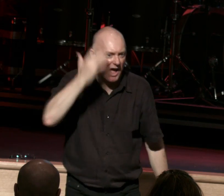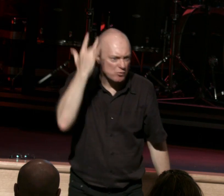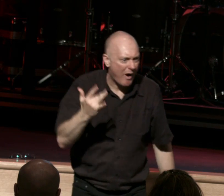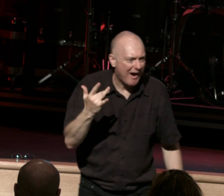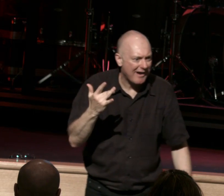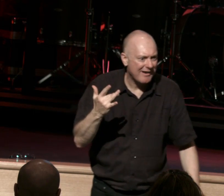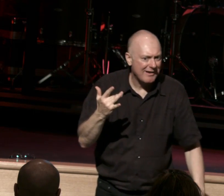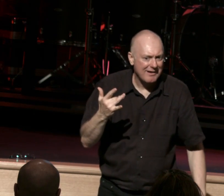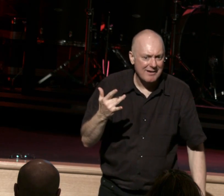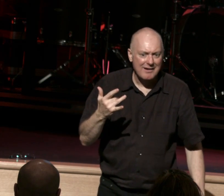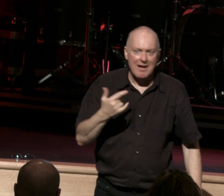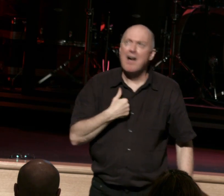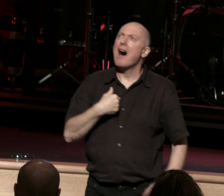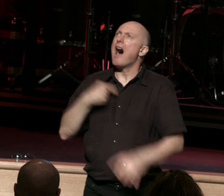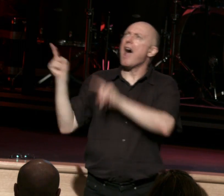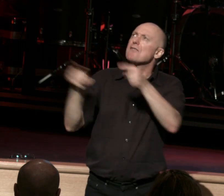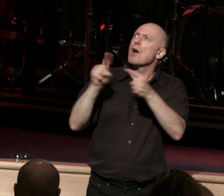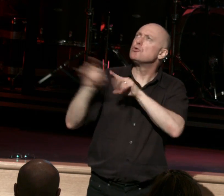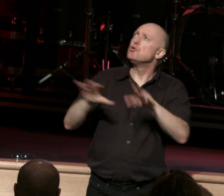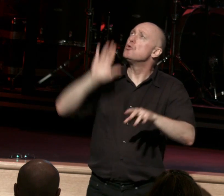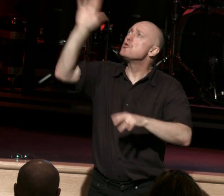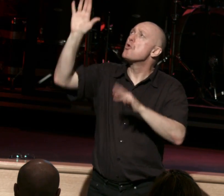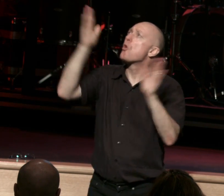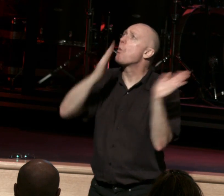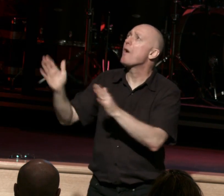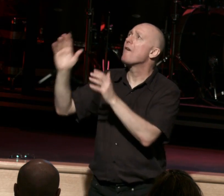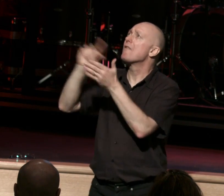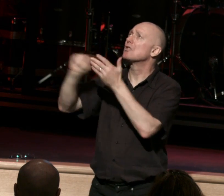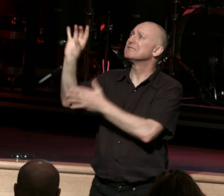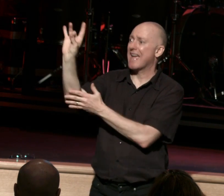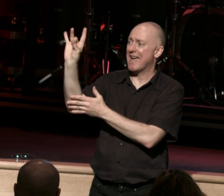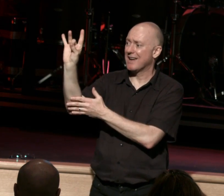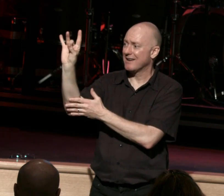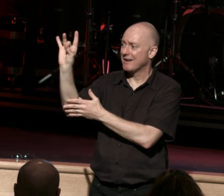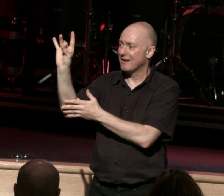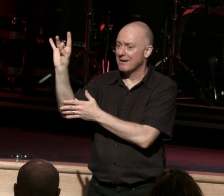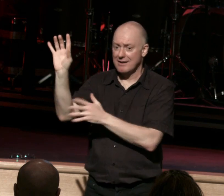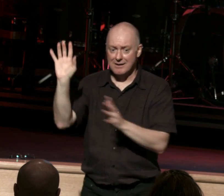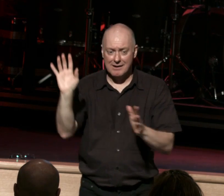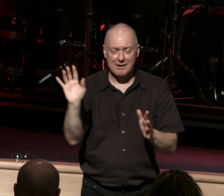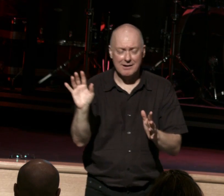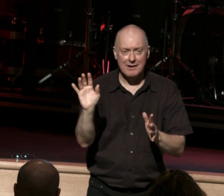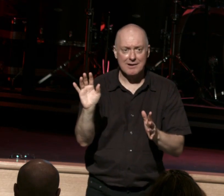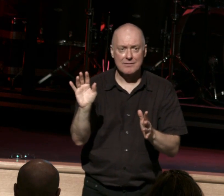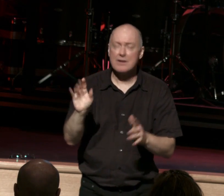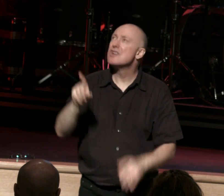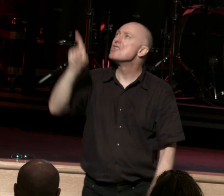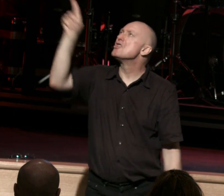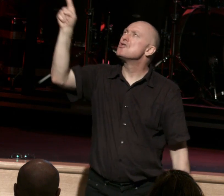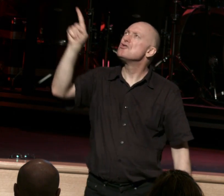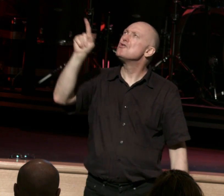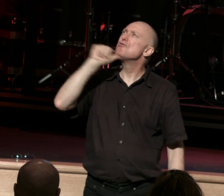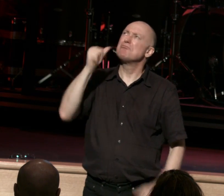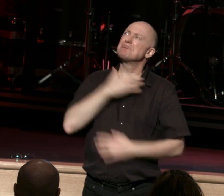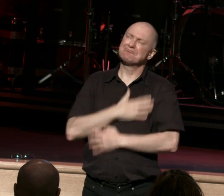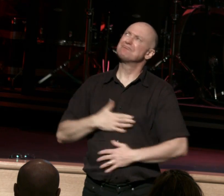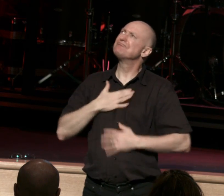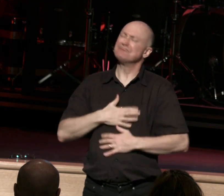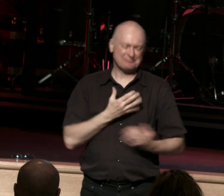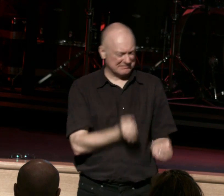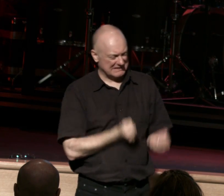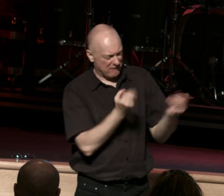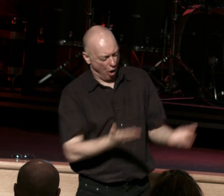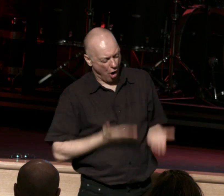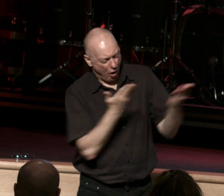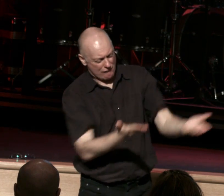much. That is why. I have come to do your will, O God. Verse 8. When he said above, you had neither desired nor taken pleasure